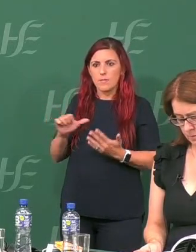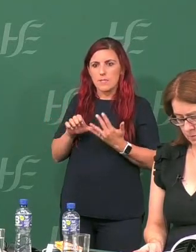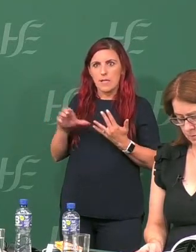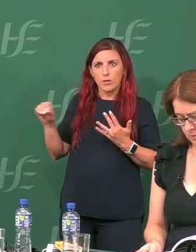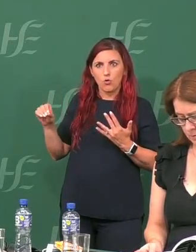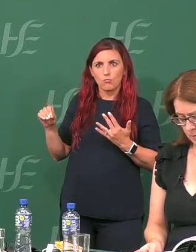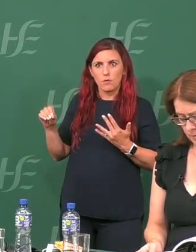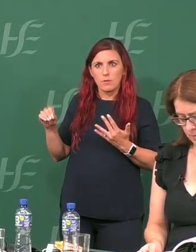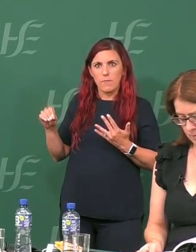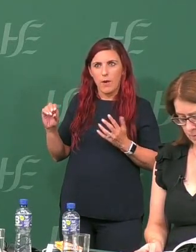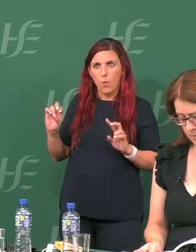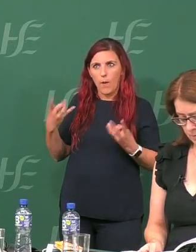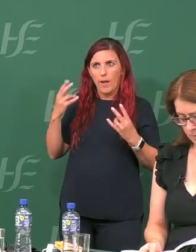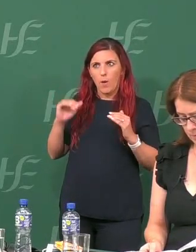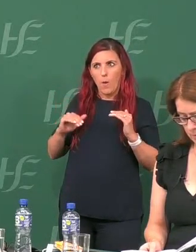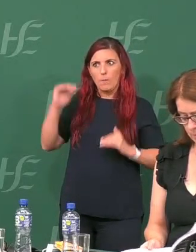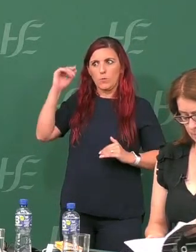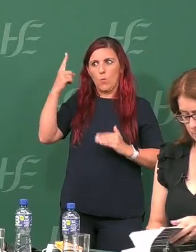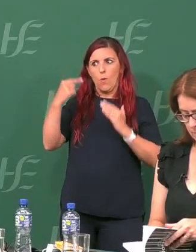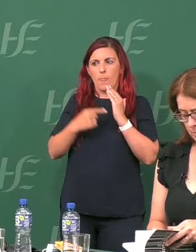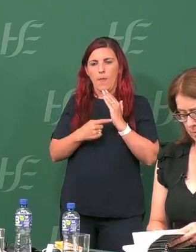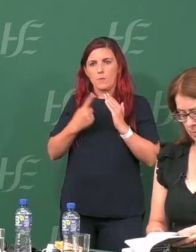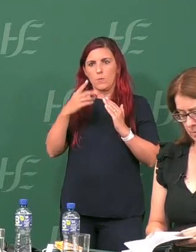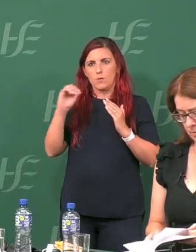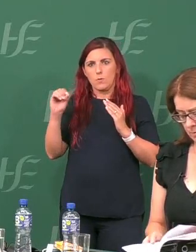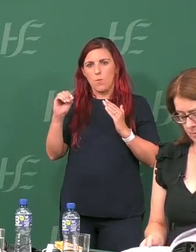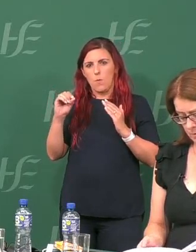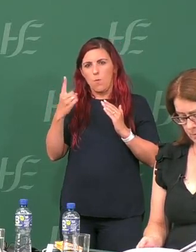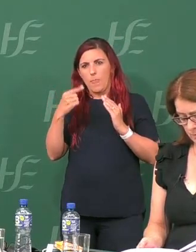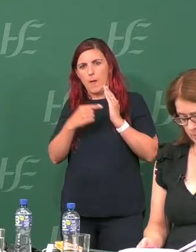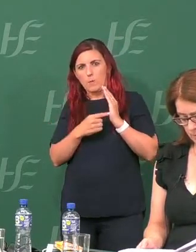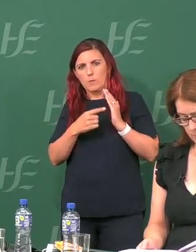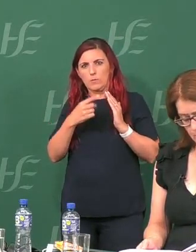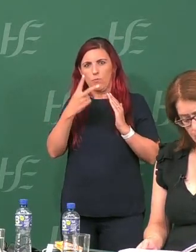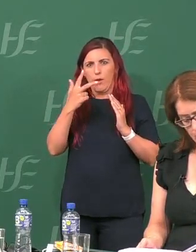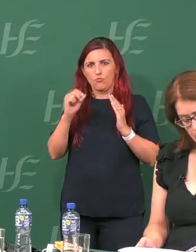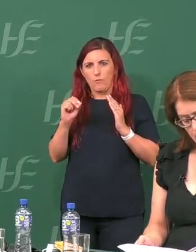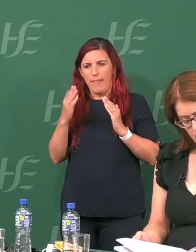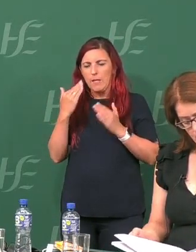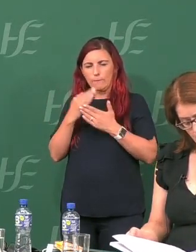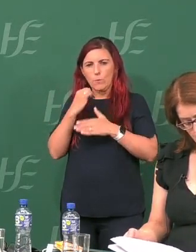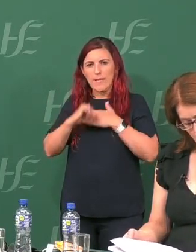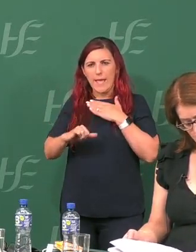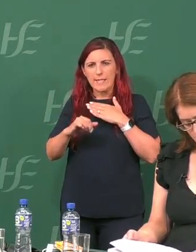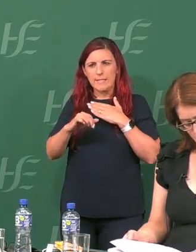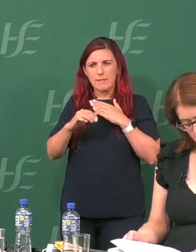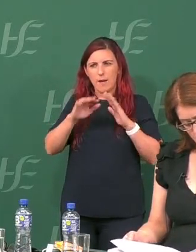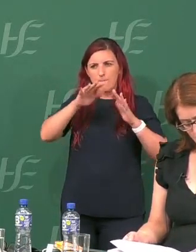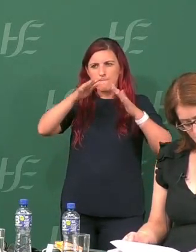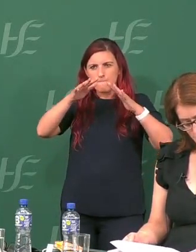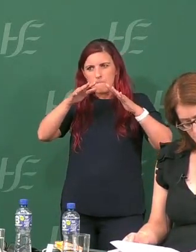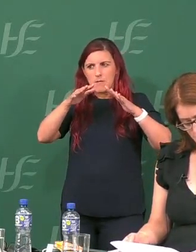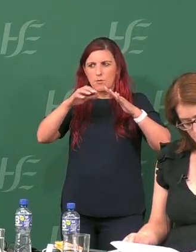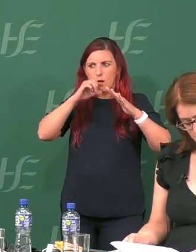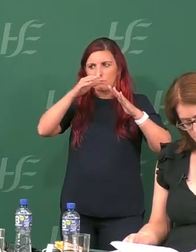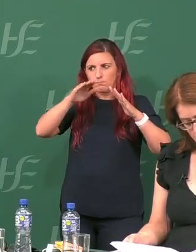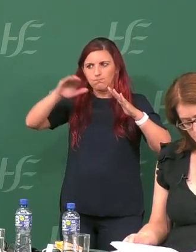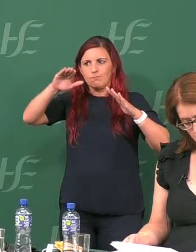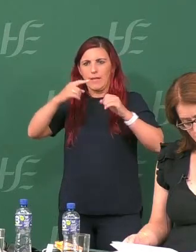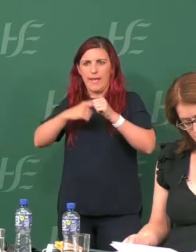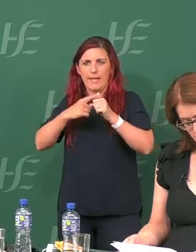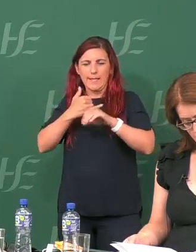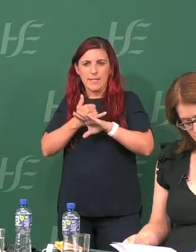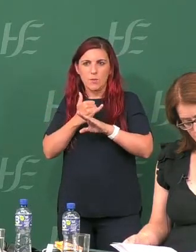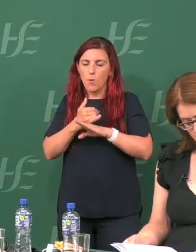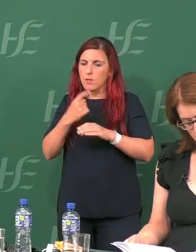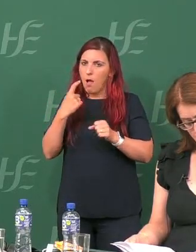1,200, but kind of hold between 11, 12, 1,300 for the last few days. So it's hard to determine fully the impact